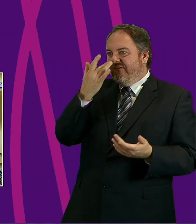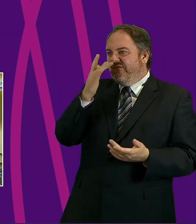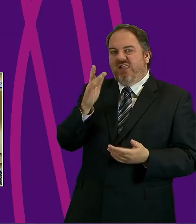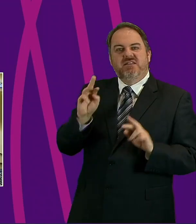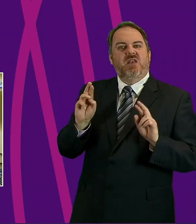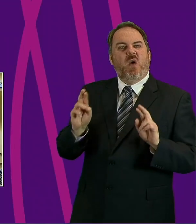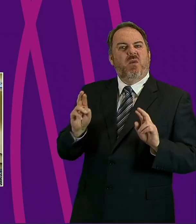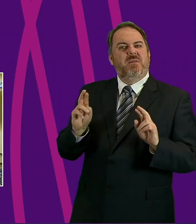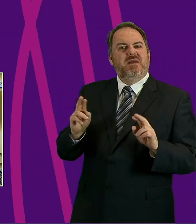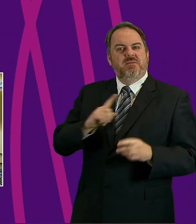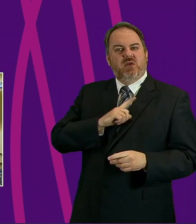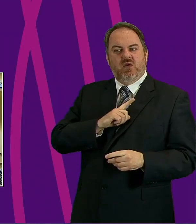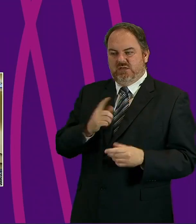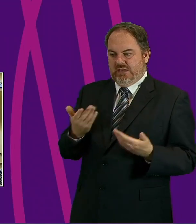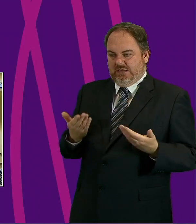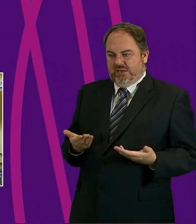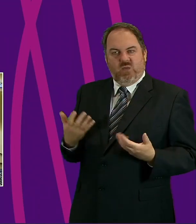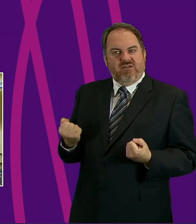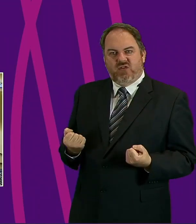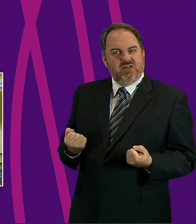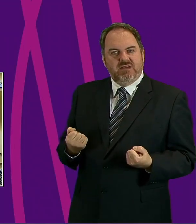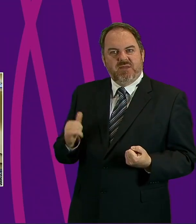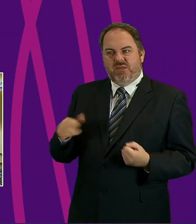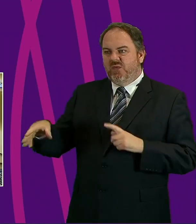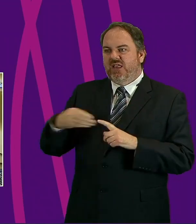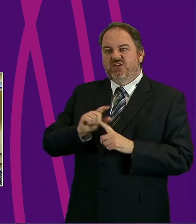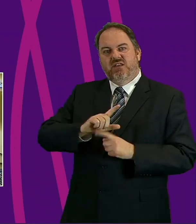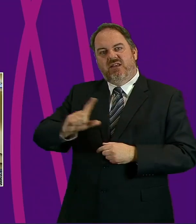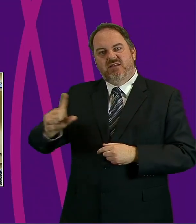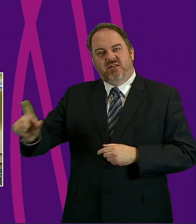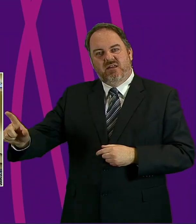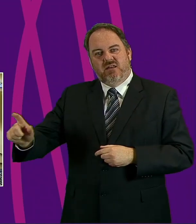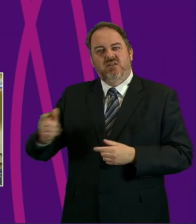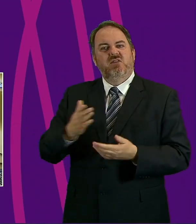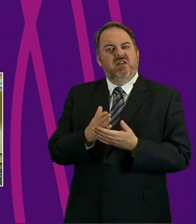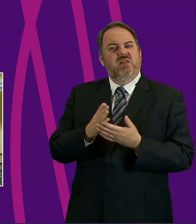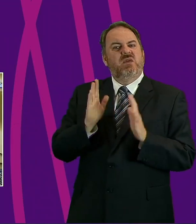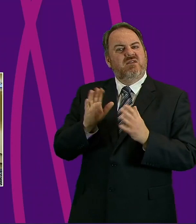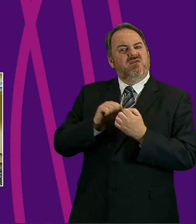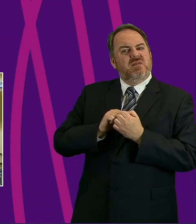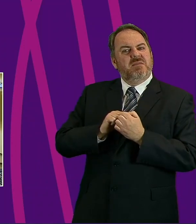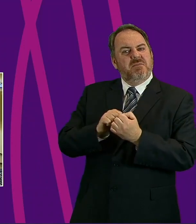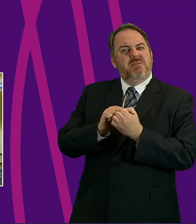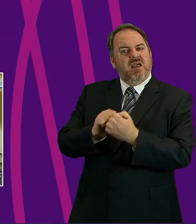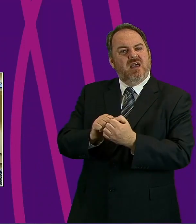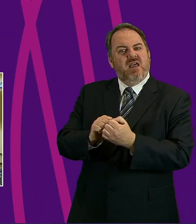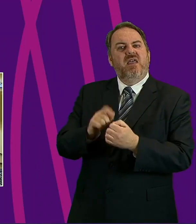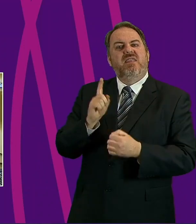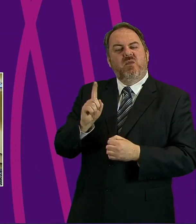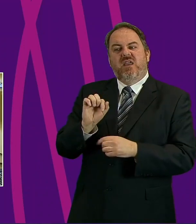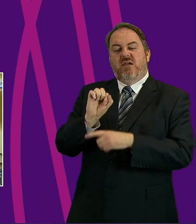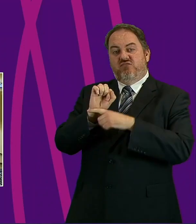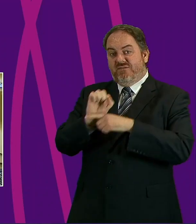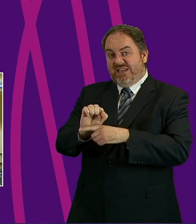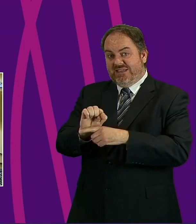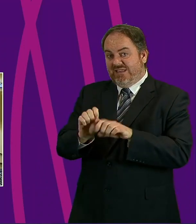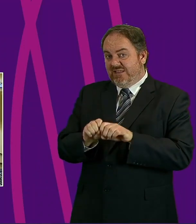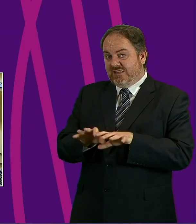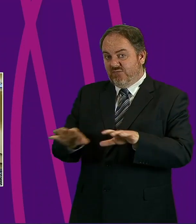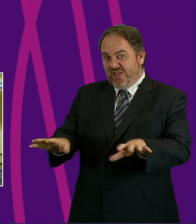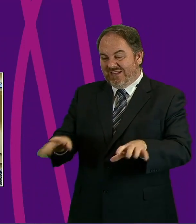important, particularly in an institutional setting like a care home, that we don't lose sight of the basic infection prevention and control, which